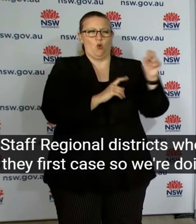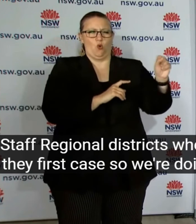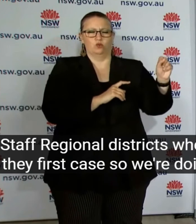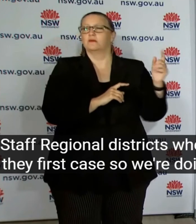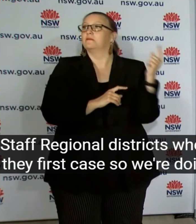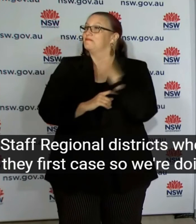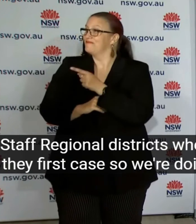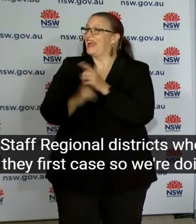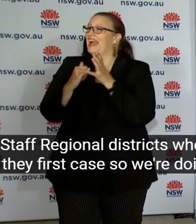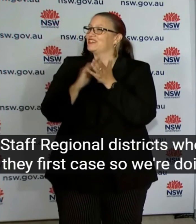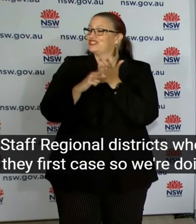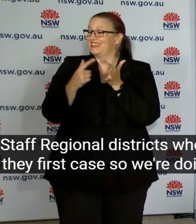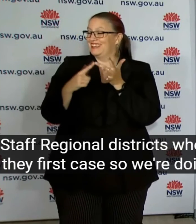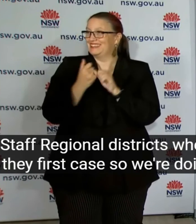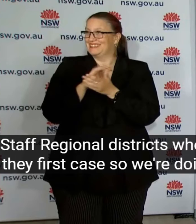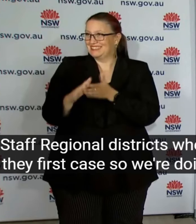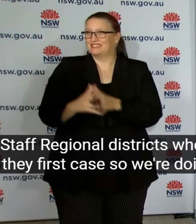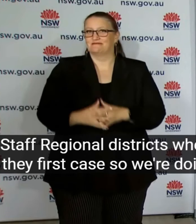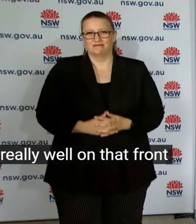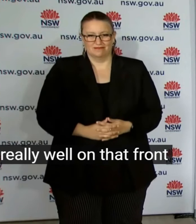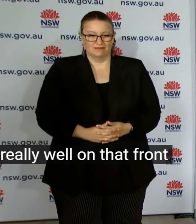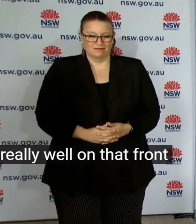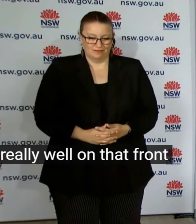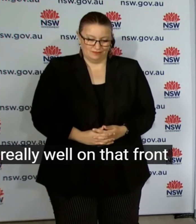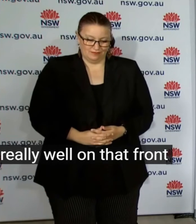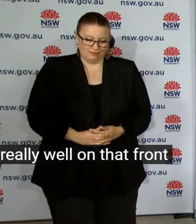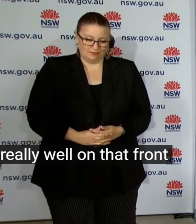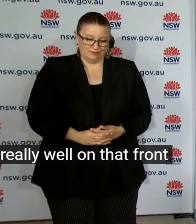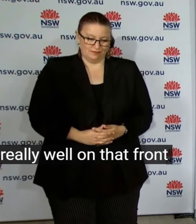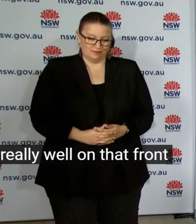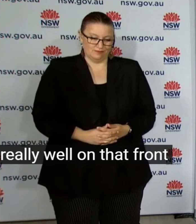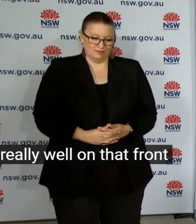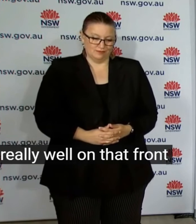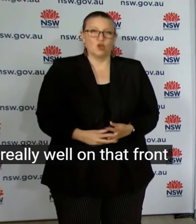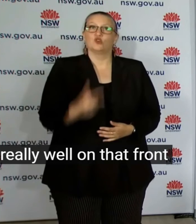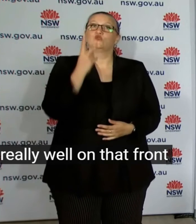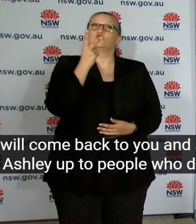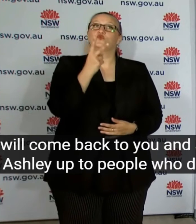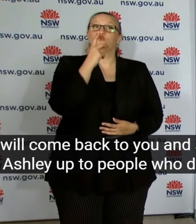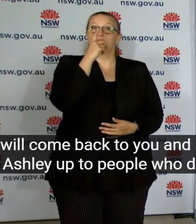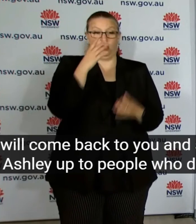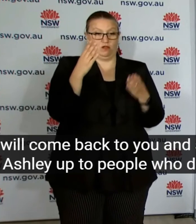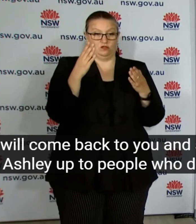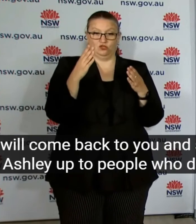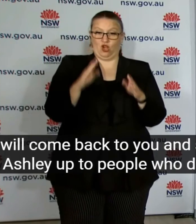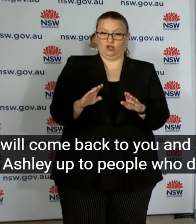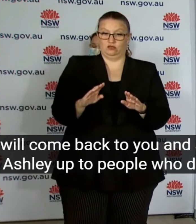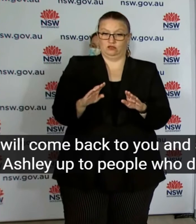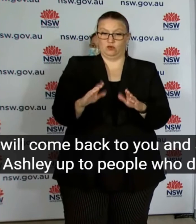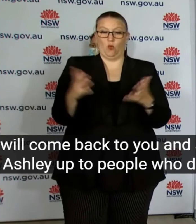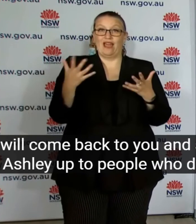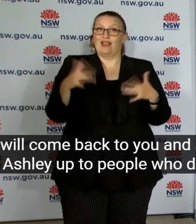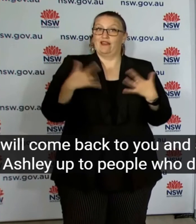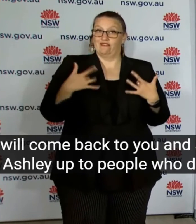sec. Ashley. Two people who died today were from the western suburbs or southwest Sydney, but they died in Northern Beaches Hospital. Is